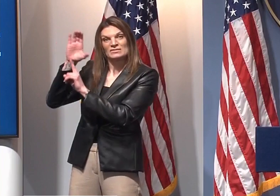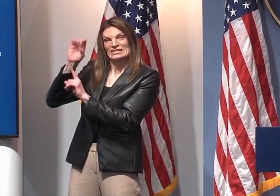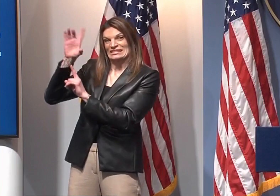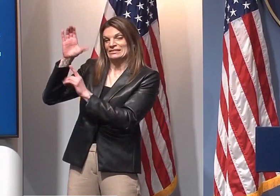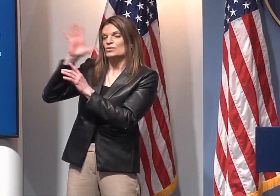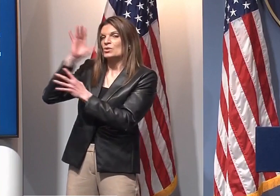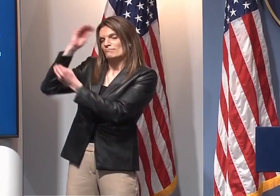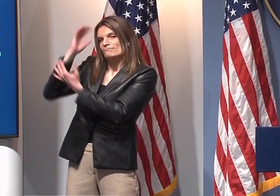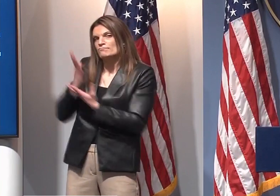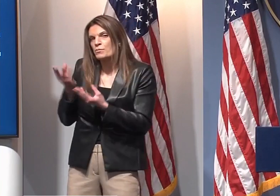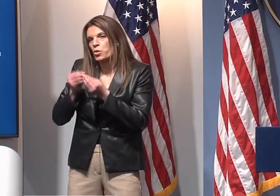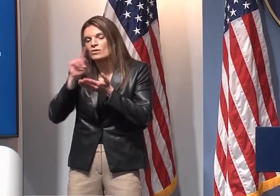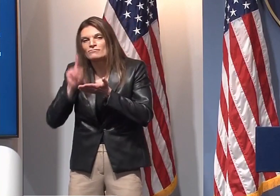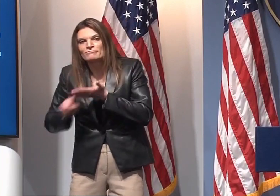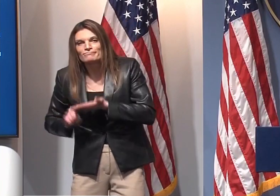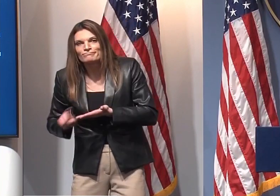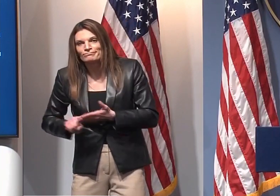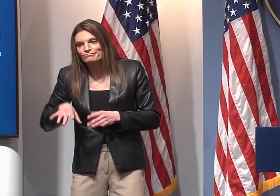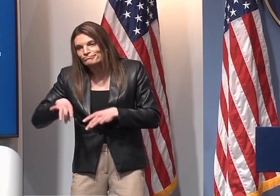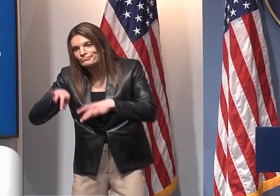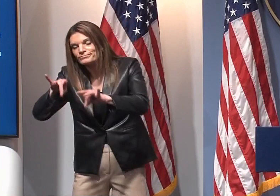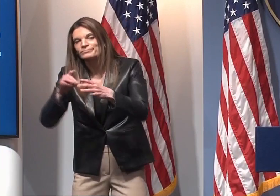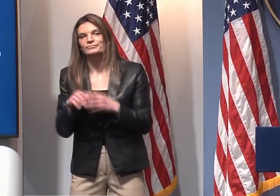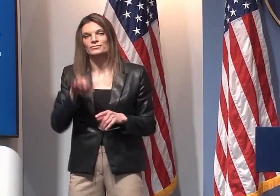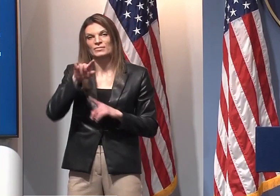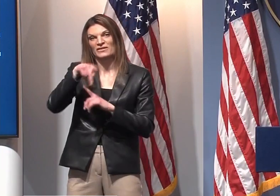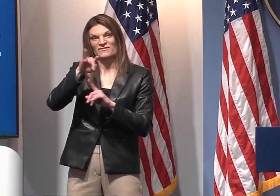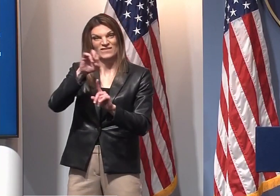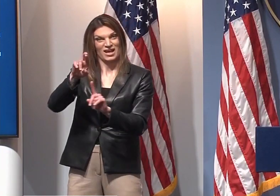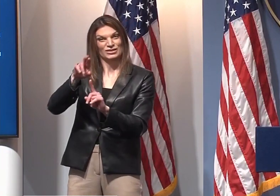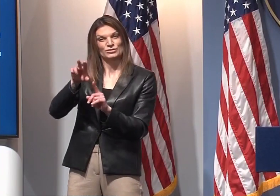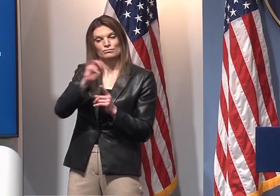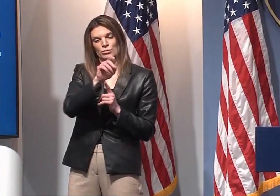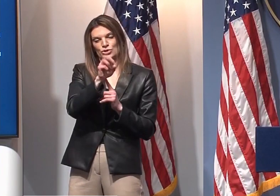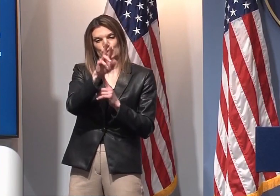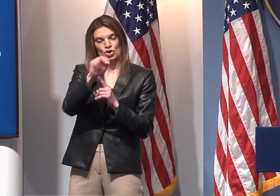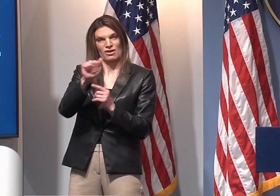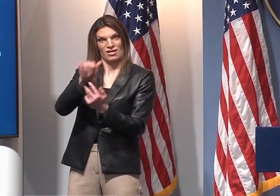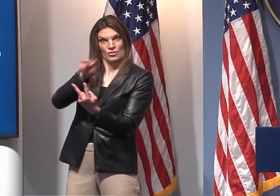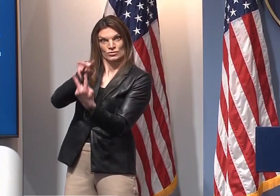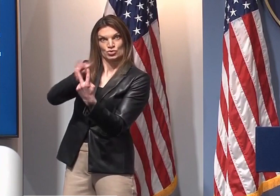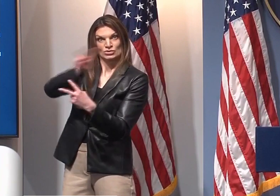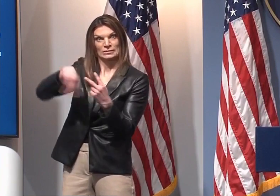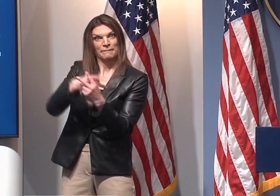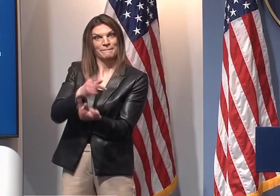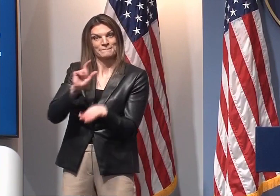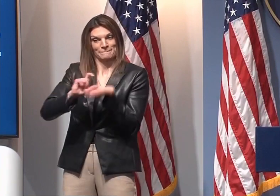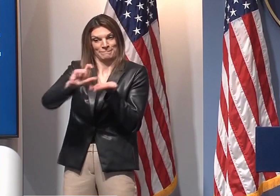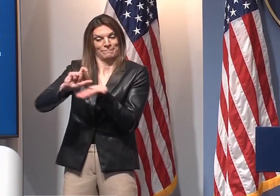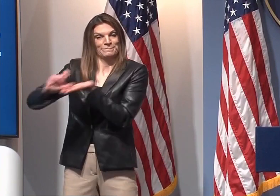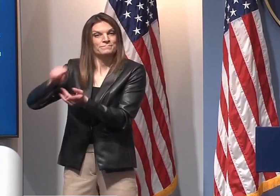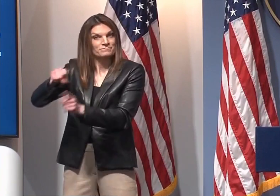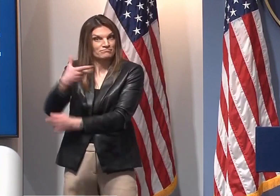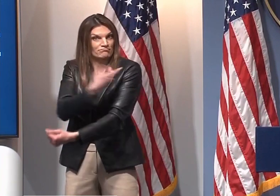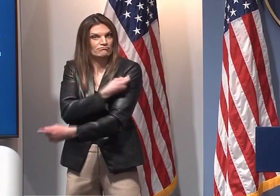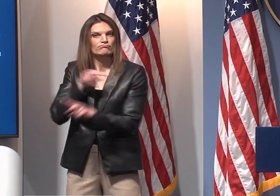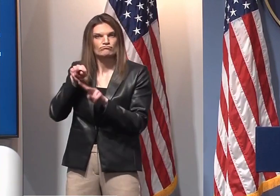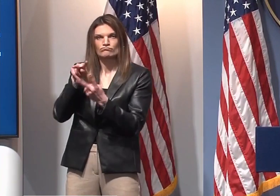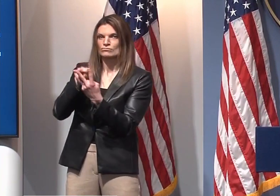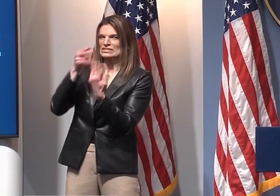more information, the Pfizer and Moderna vaccines are still safe and effective in the path forward to ending this